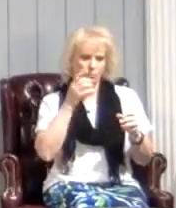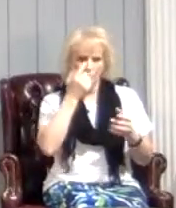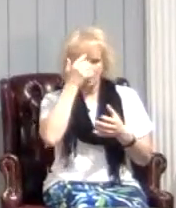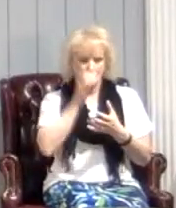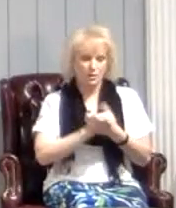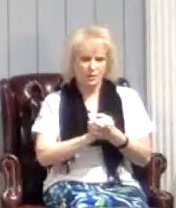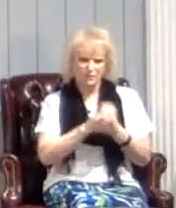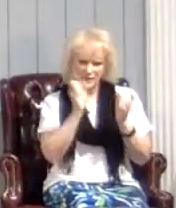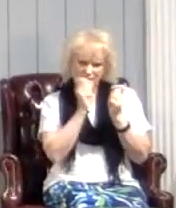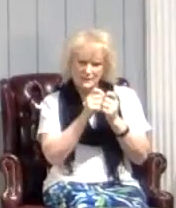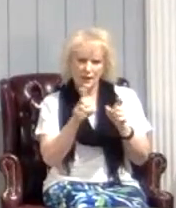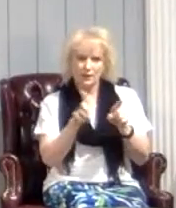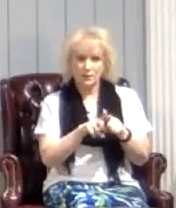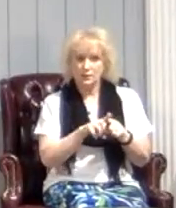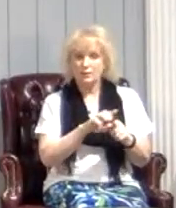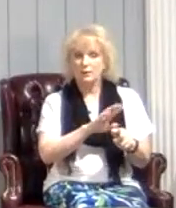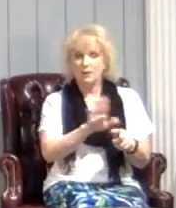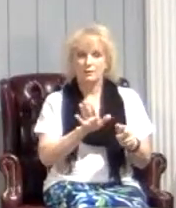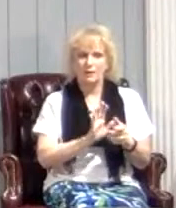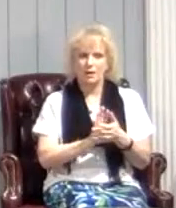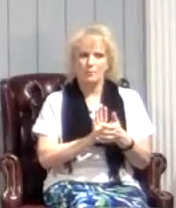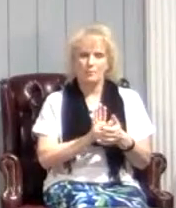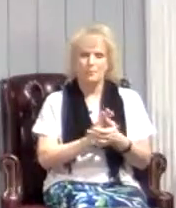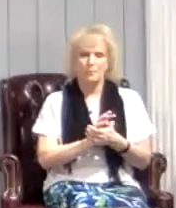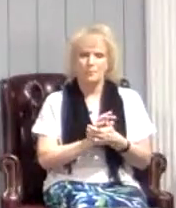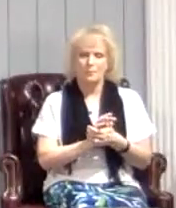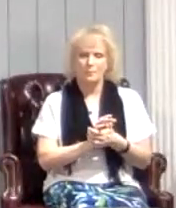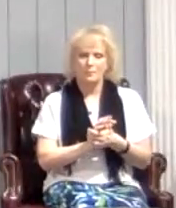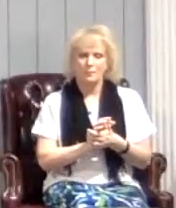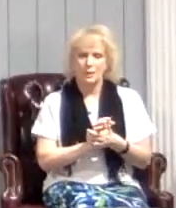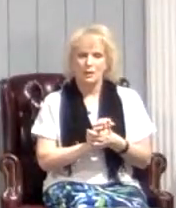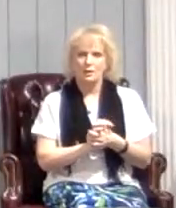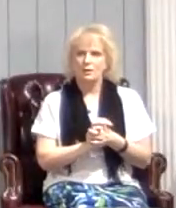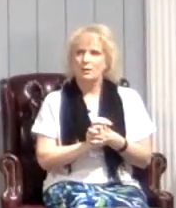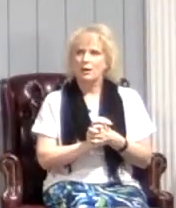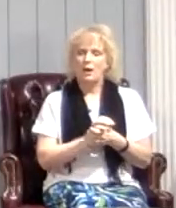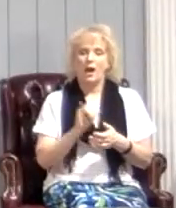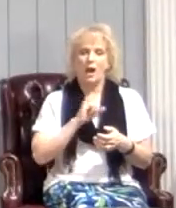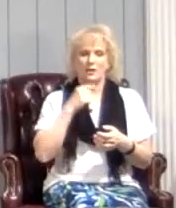they won't support us. And I said, transparency.